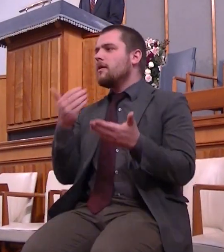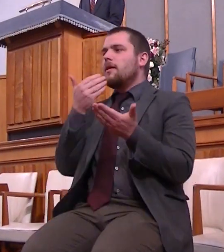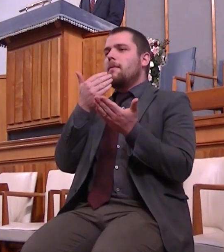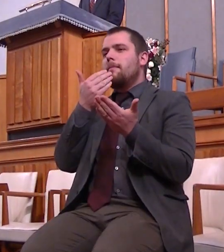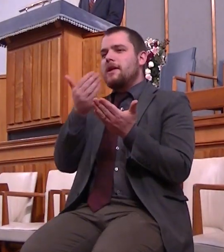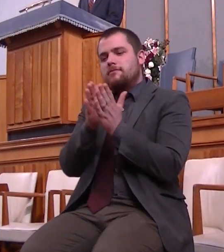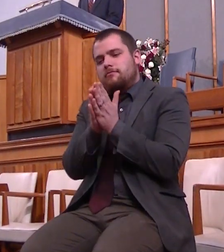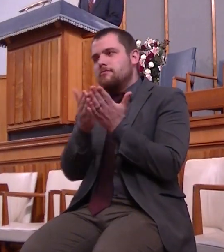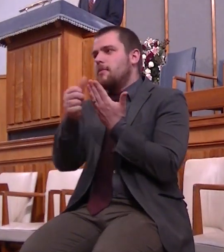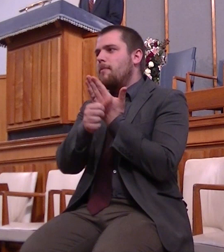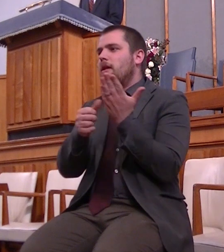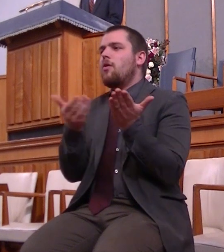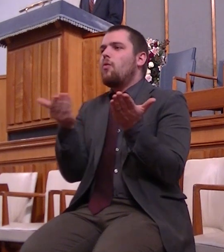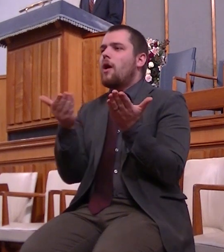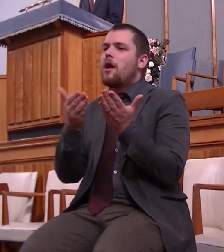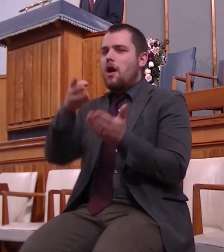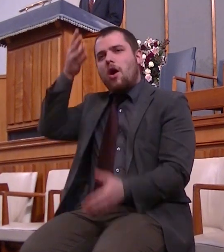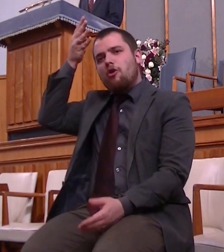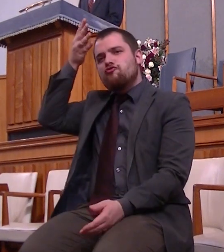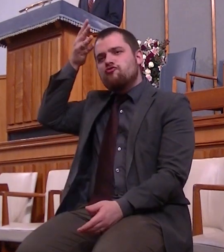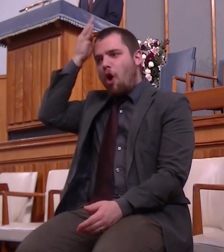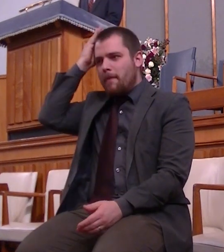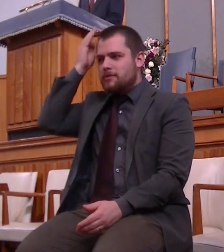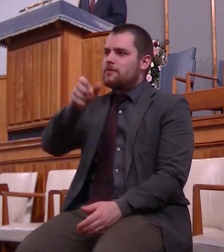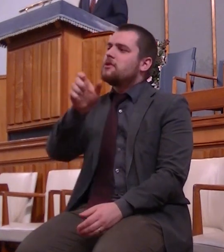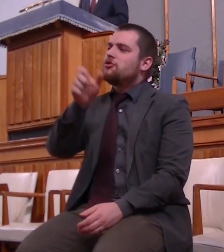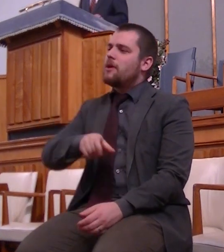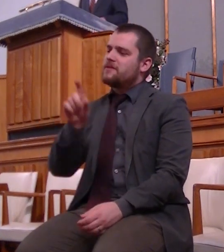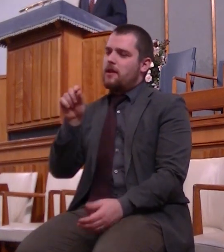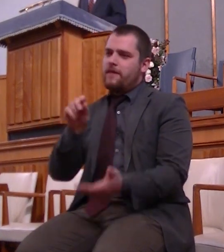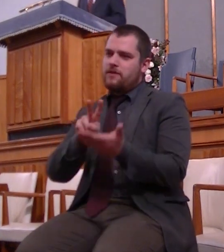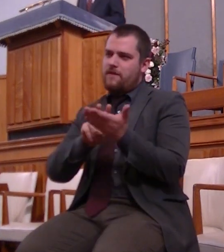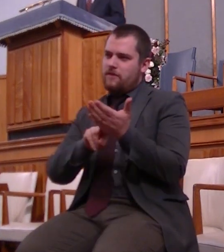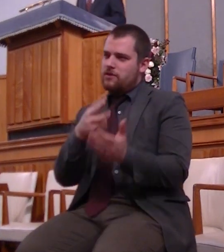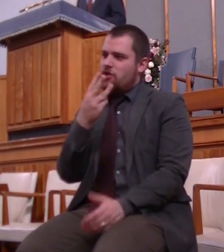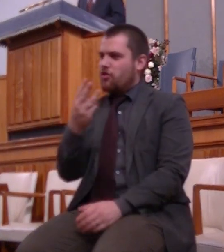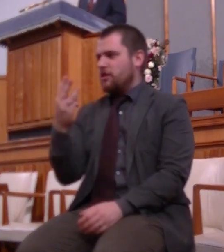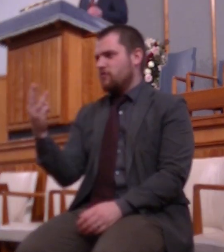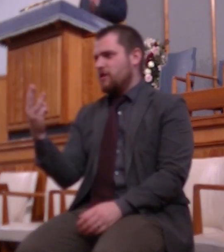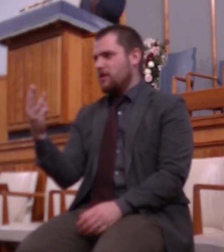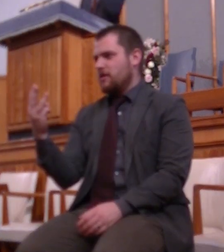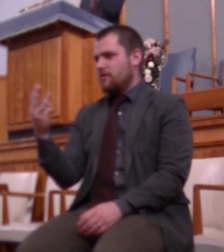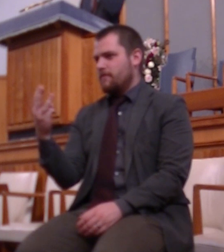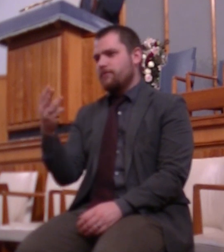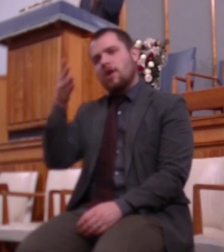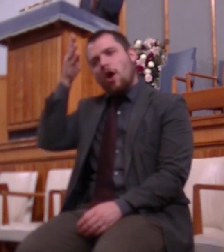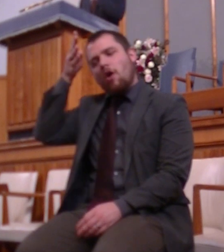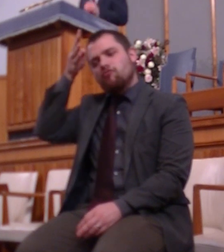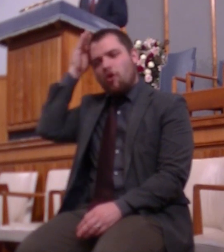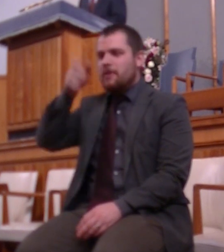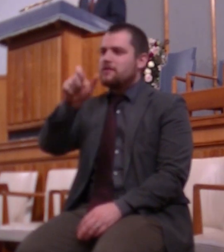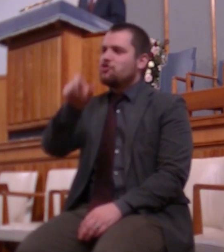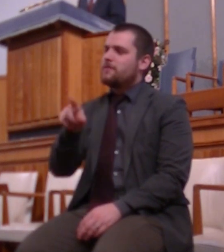evening, Paul's letter to the Romans, chapter 11, verse 33. Romans, chapter